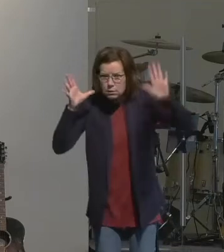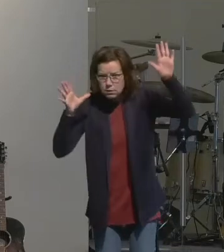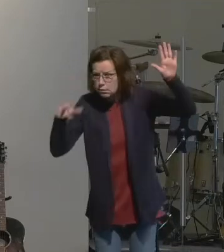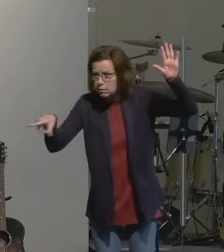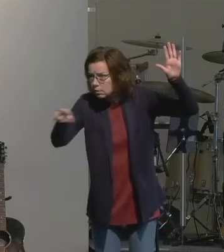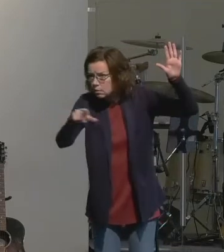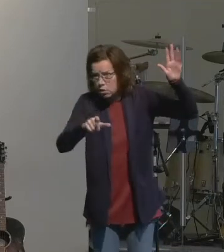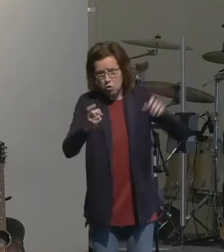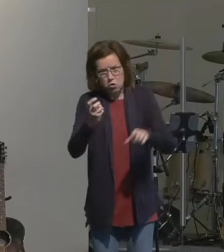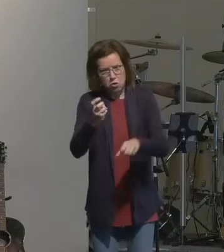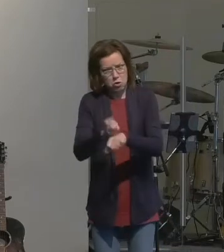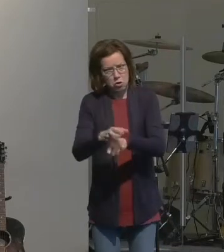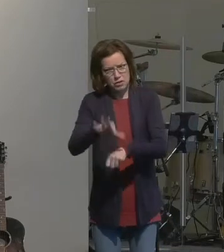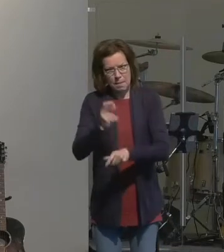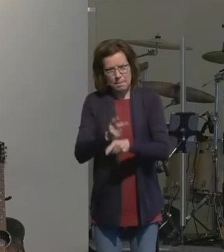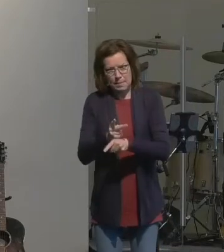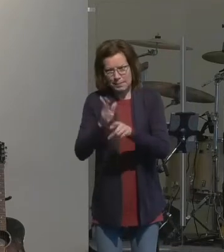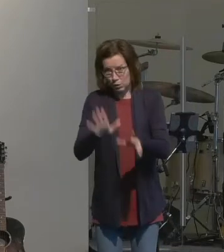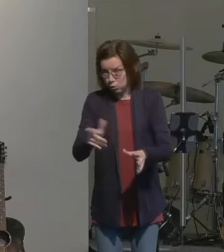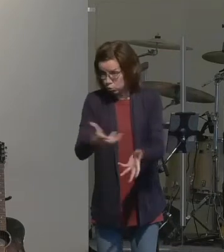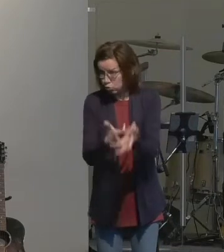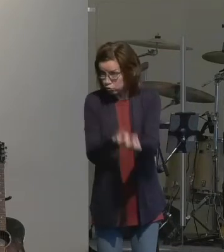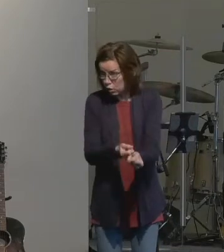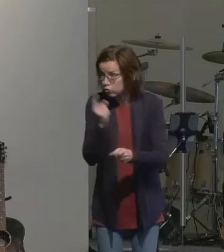You know how hard it is to find somebody you trust with your child?